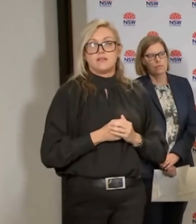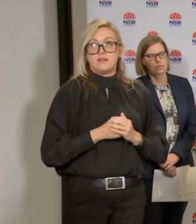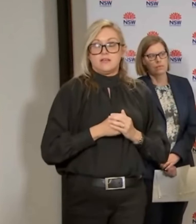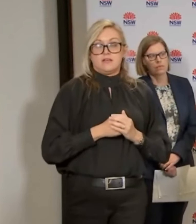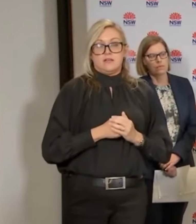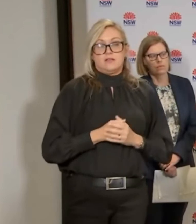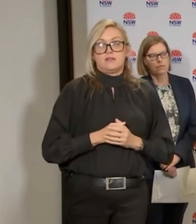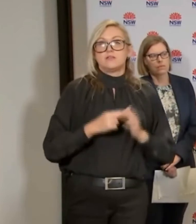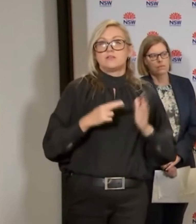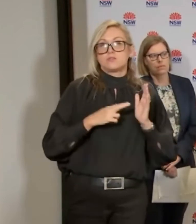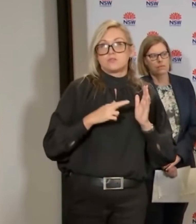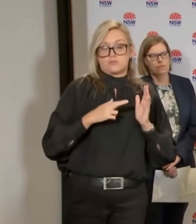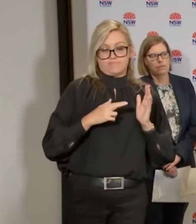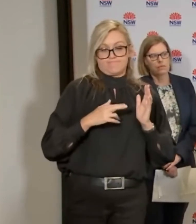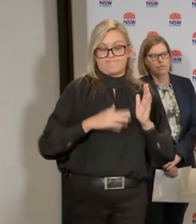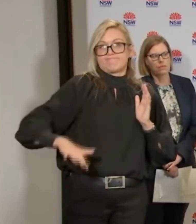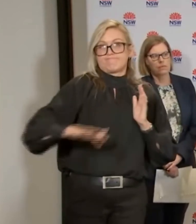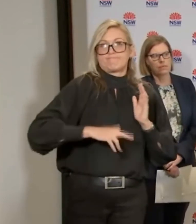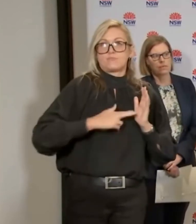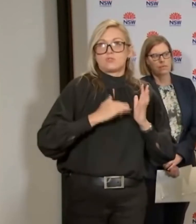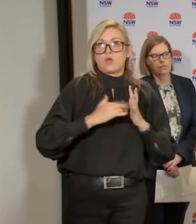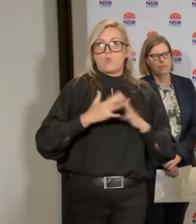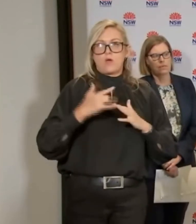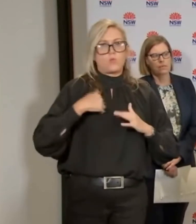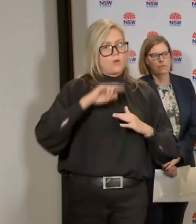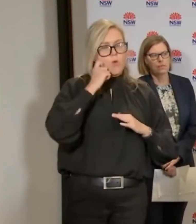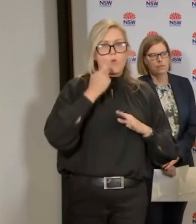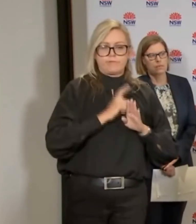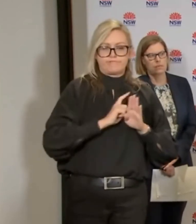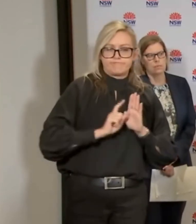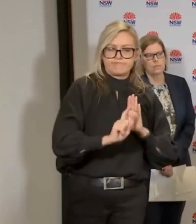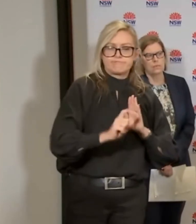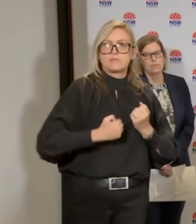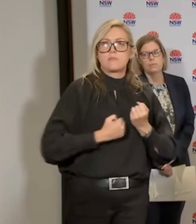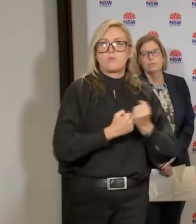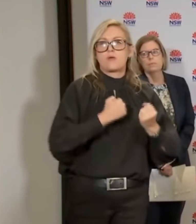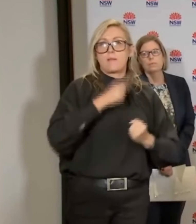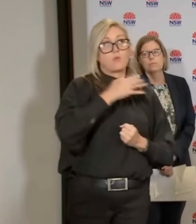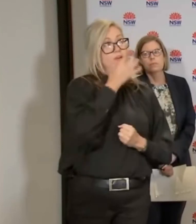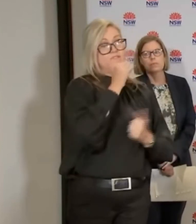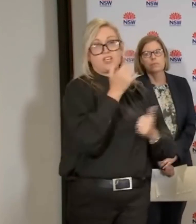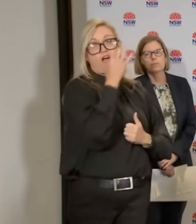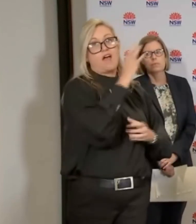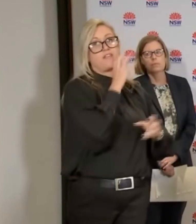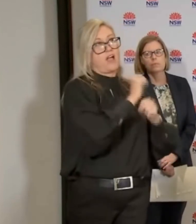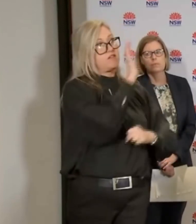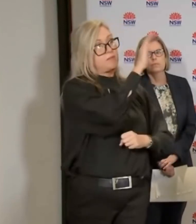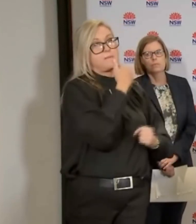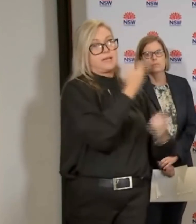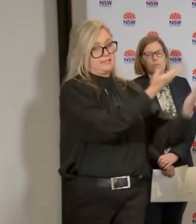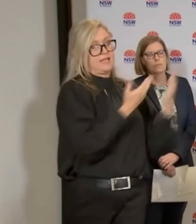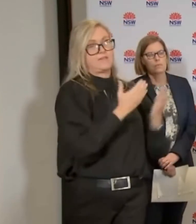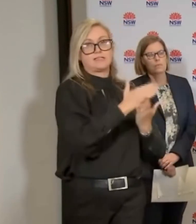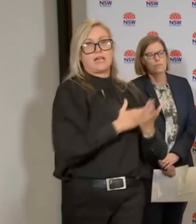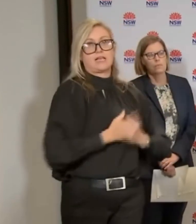obviously, New South Wales is always proactive in supporting our citizens, and we have asked for that information. Do you need more information from the feds, though, about exactly?